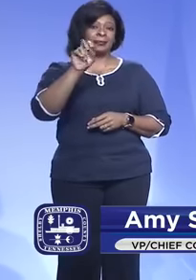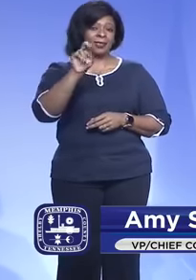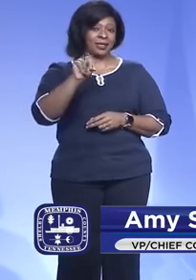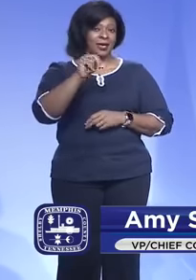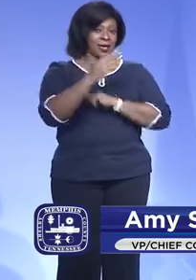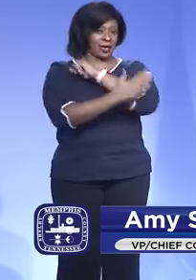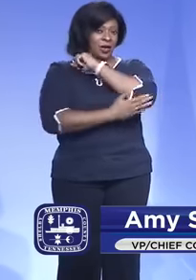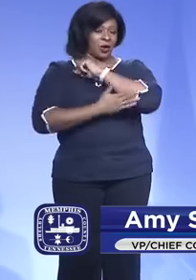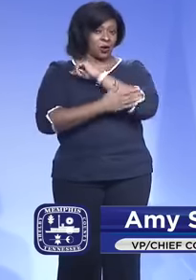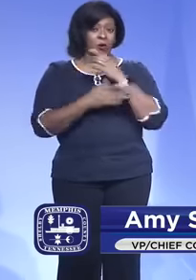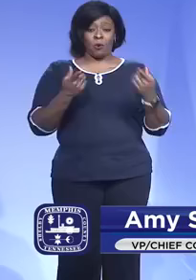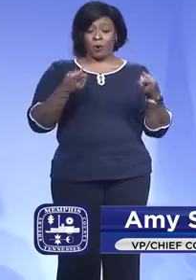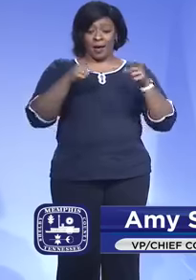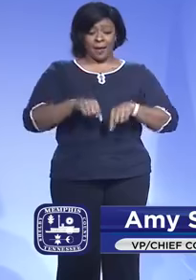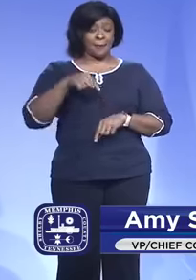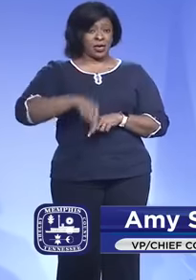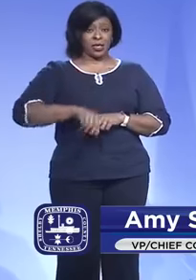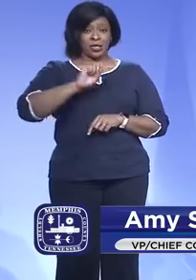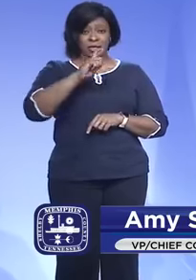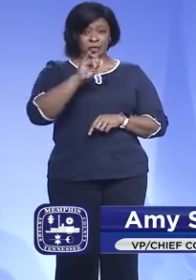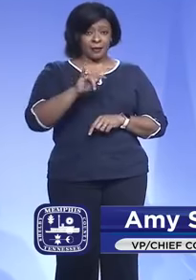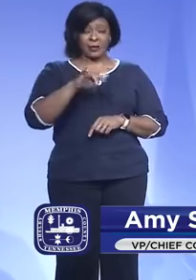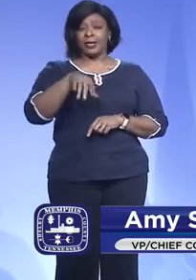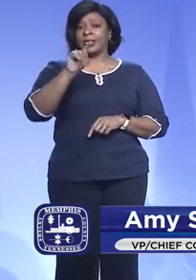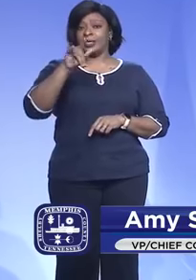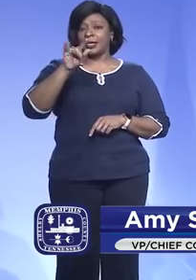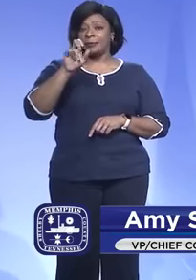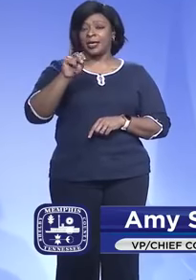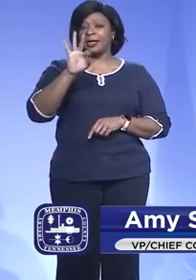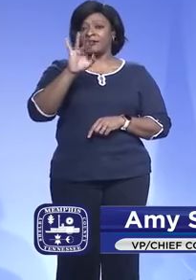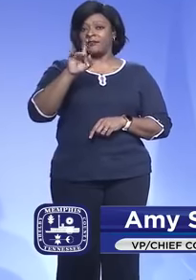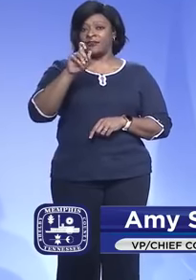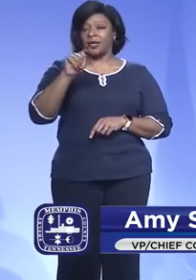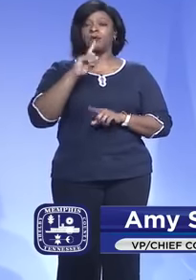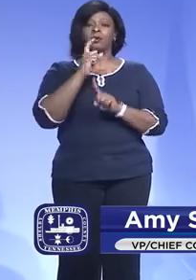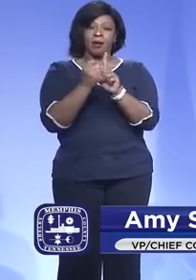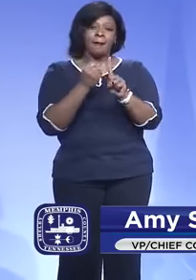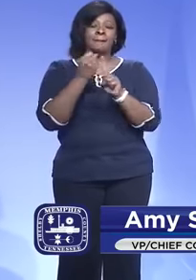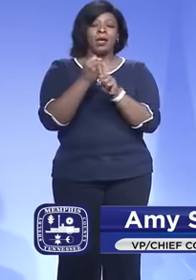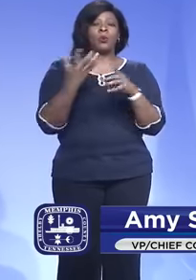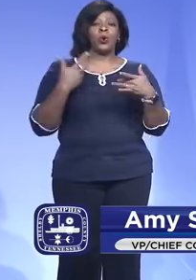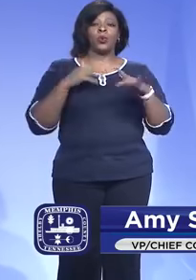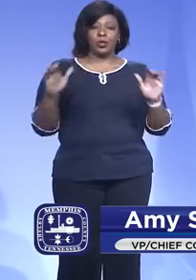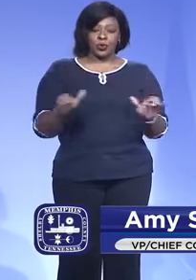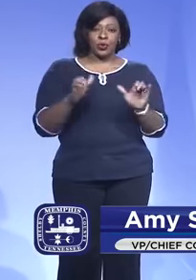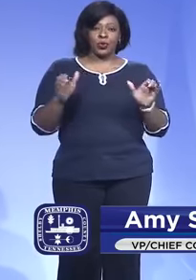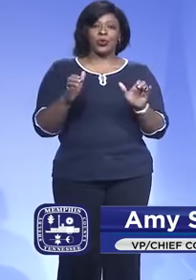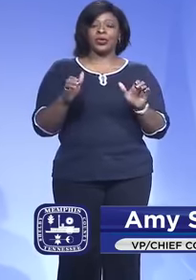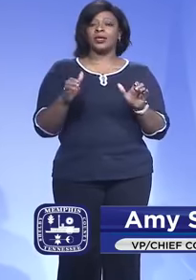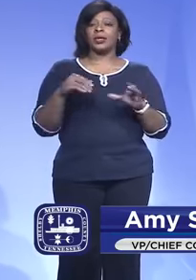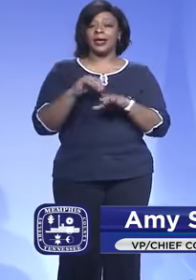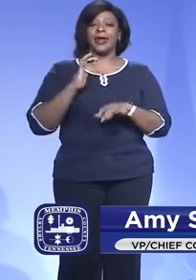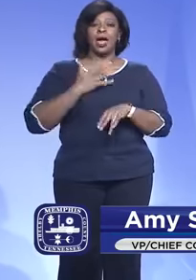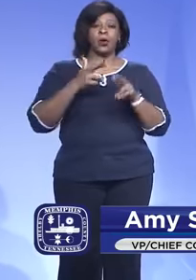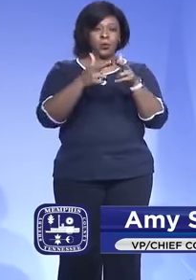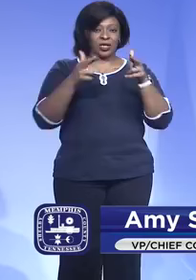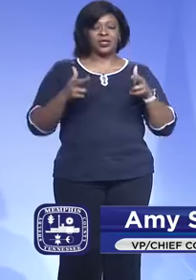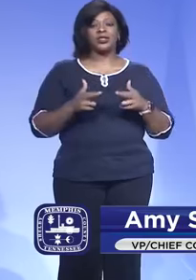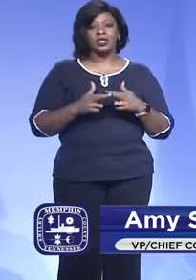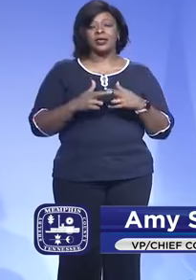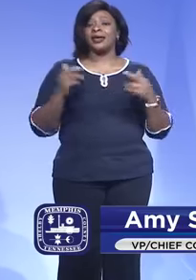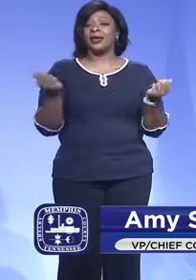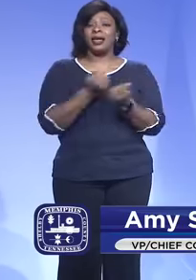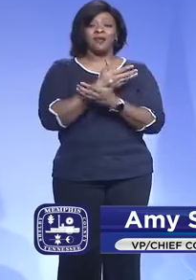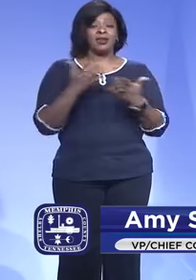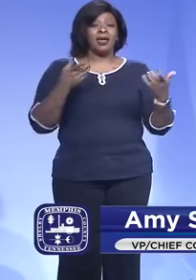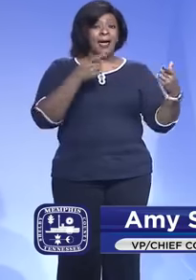So what happens in Shelby County and Fayette and Tipton, it has an impact on what we're doing in our region, and